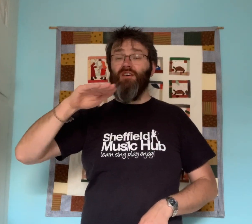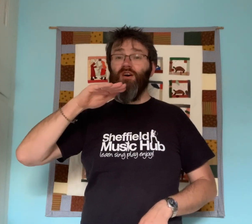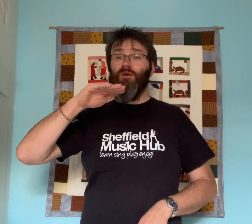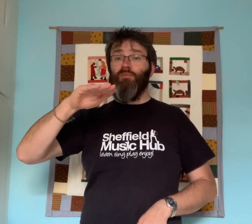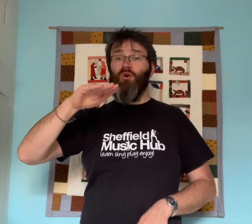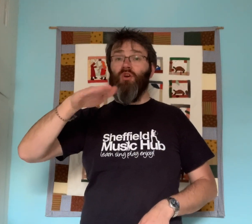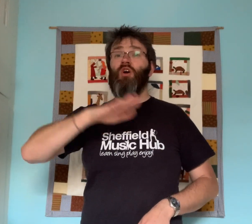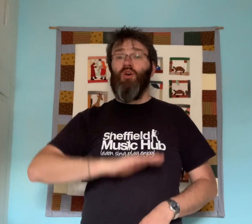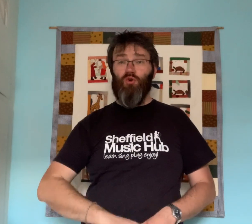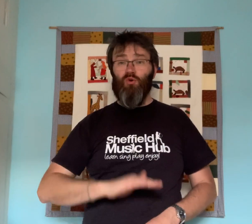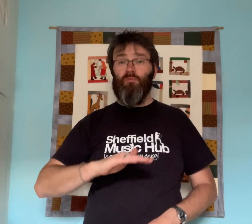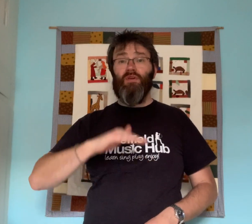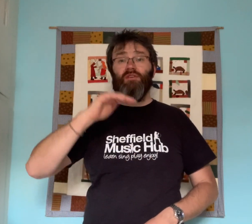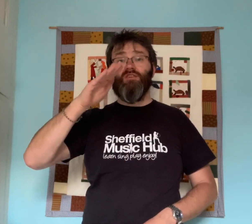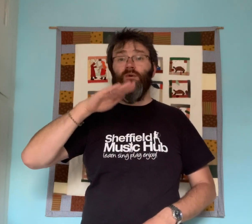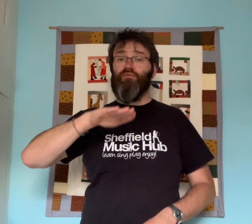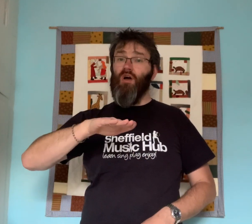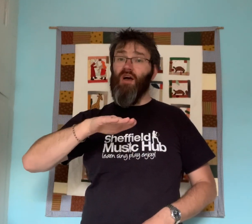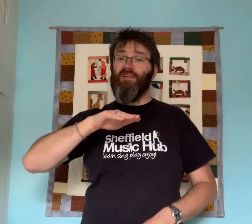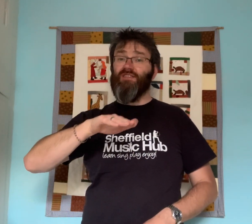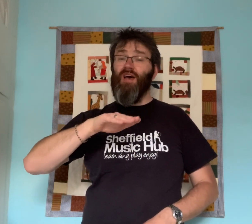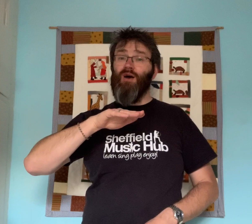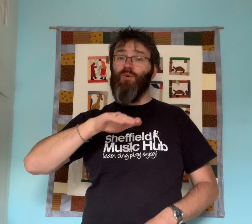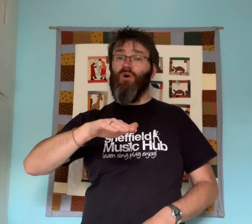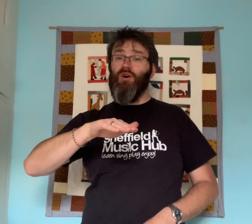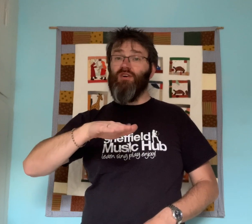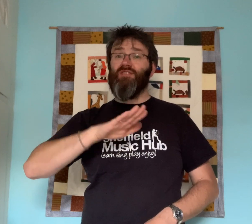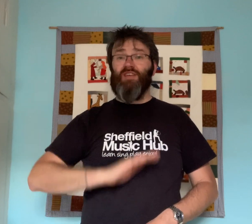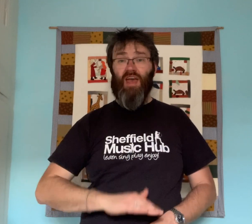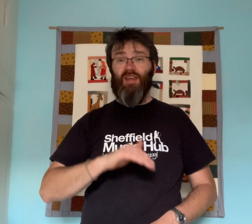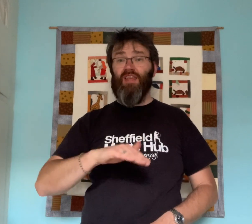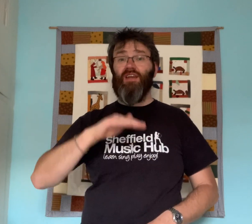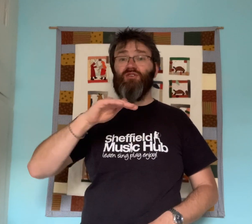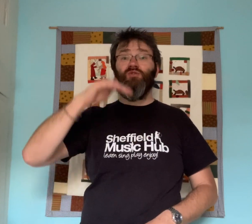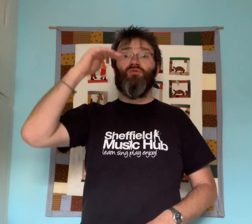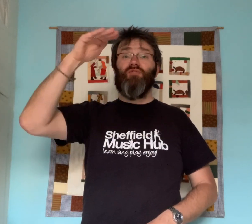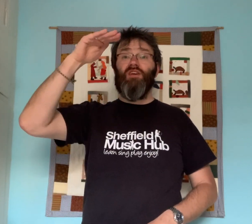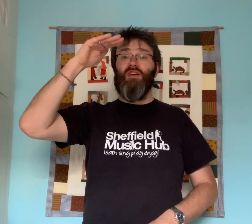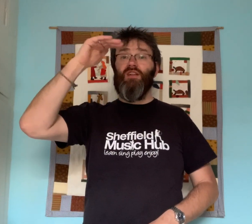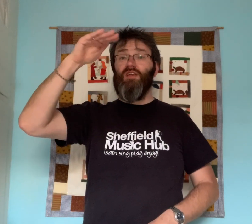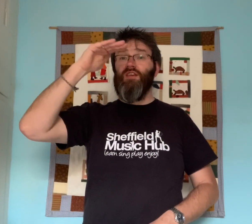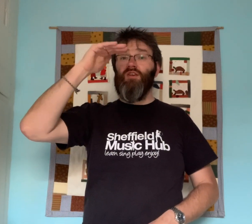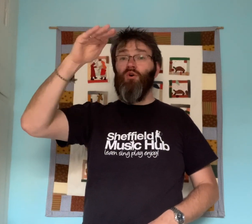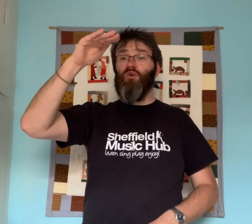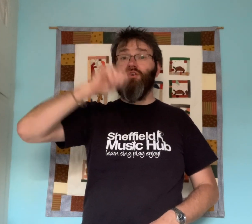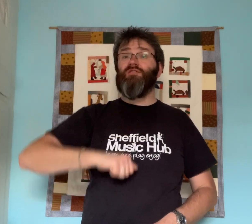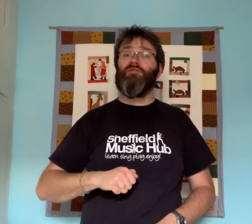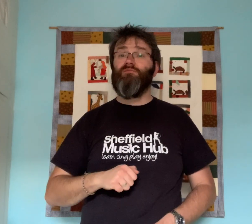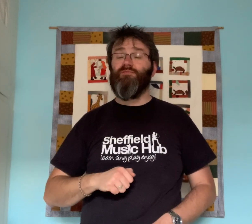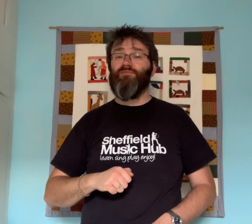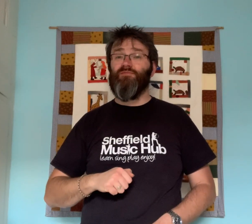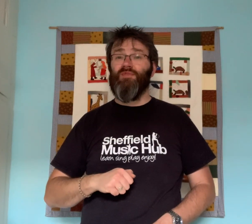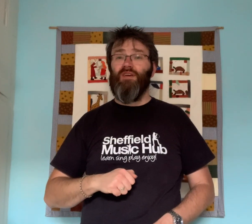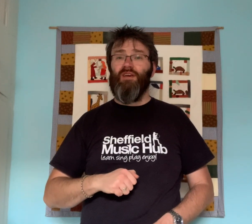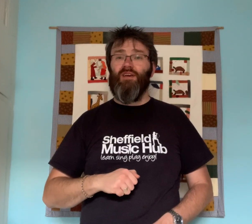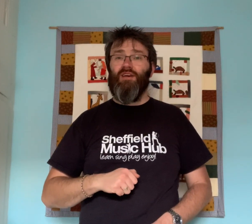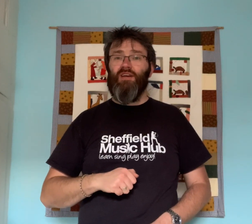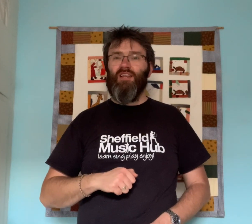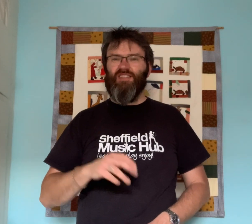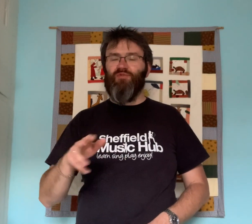a book. You'll be surprised how words can get you really hooked. Let's see if we can do